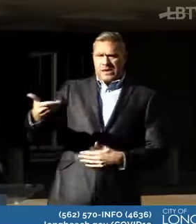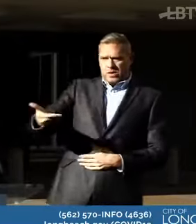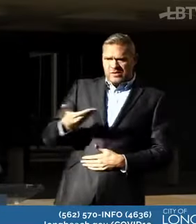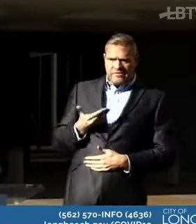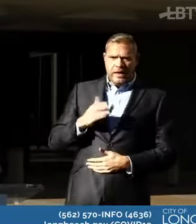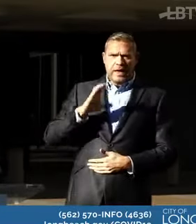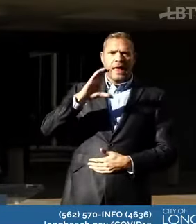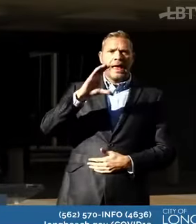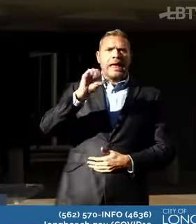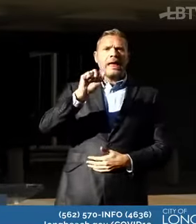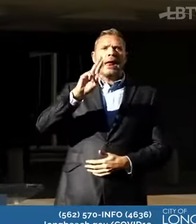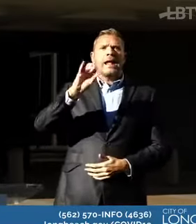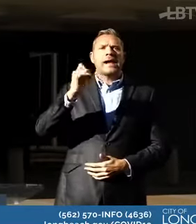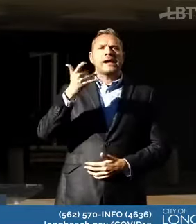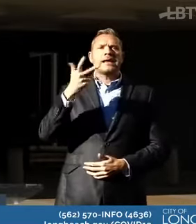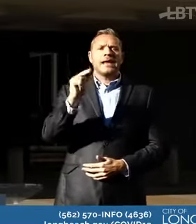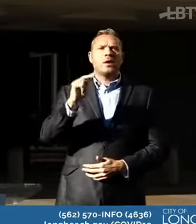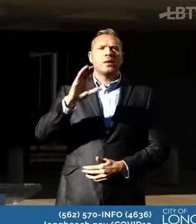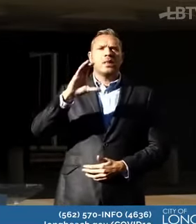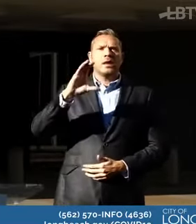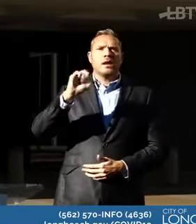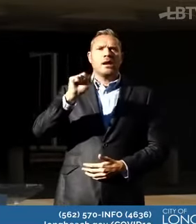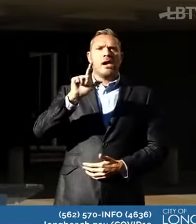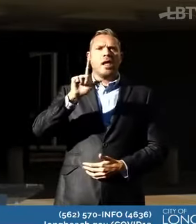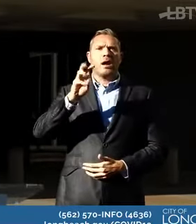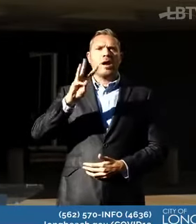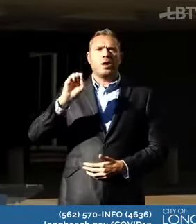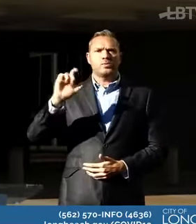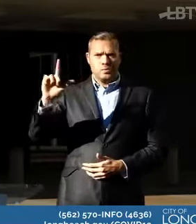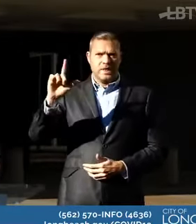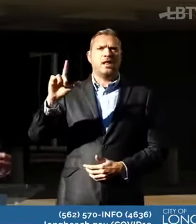the CEO of St. Mary Medical Center.